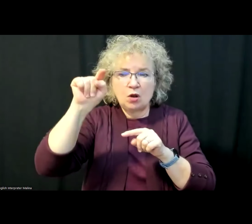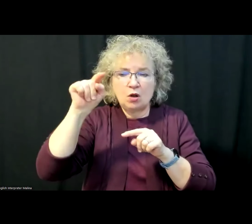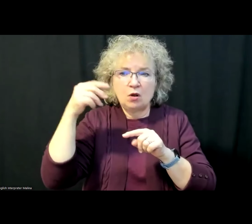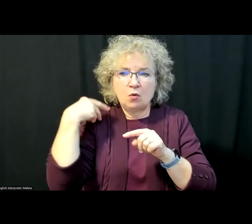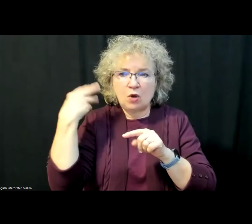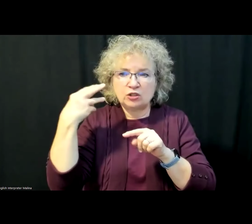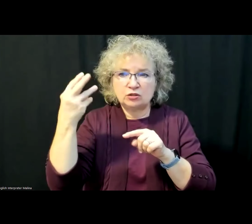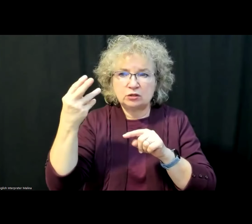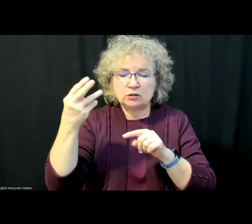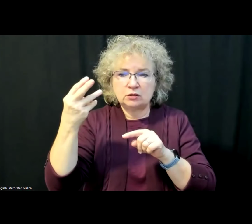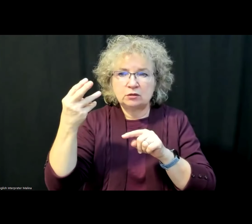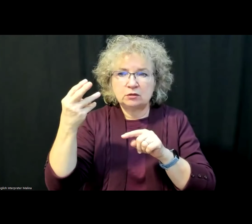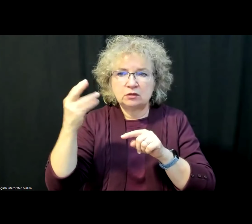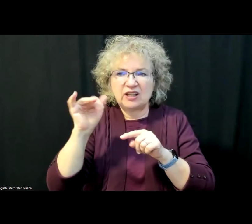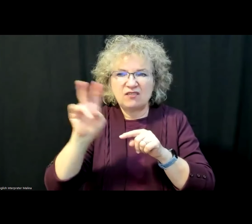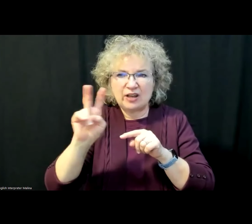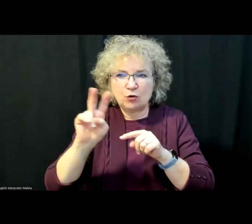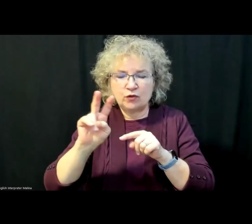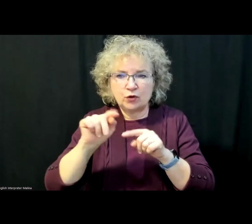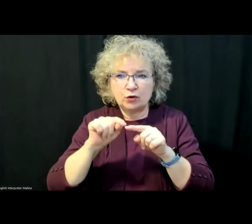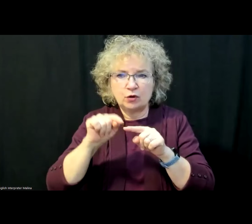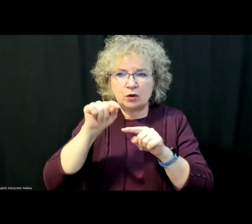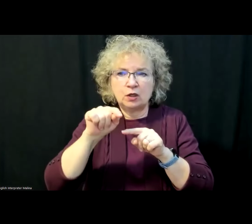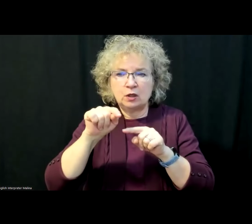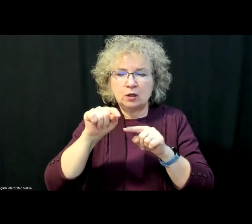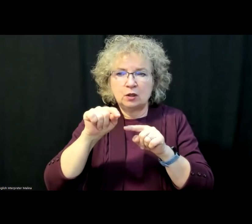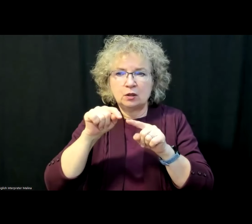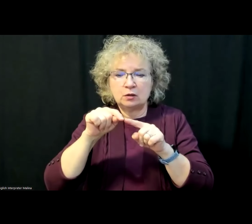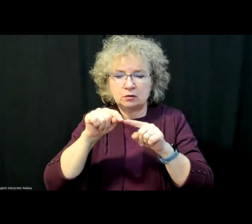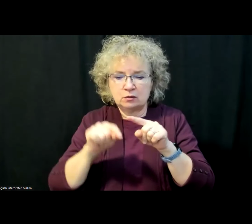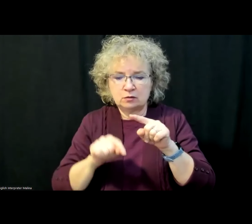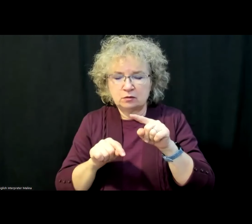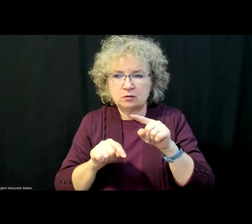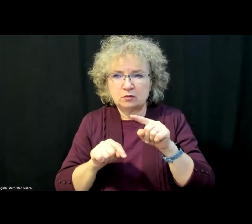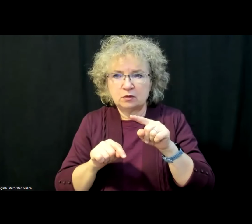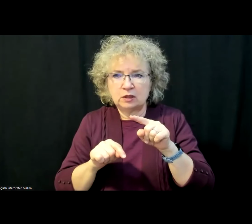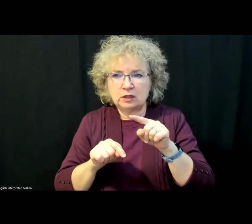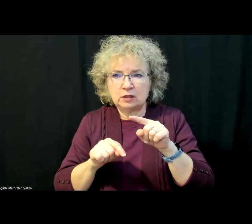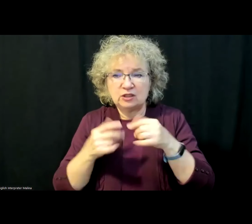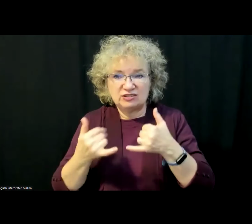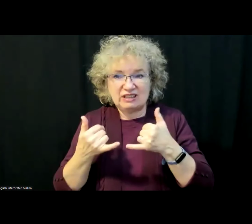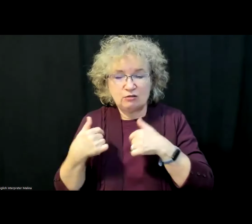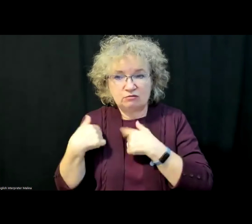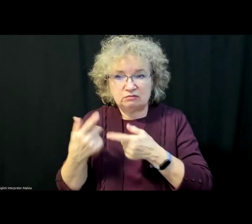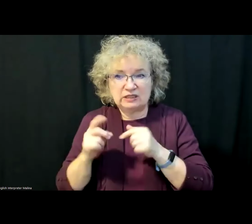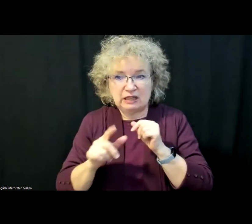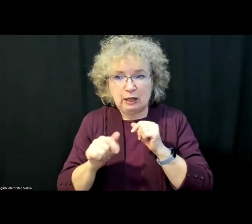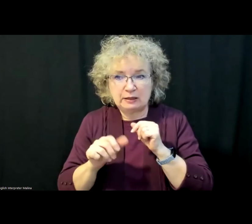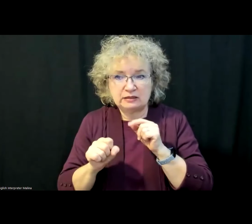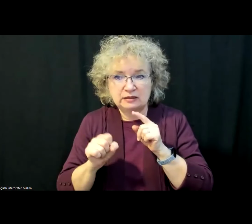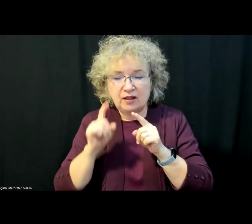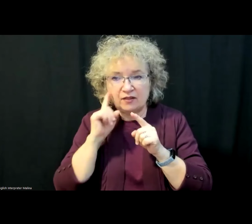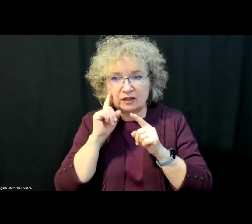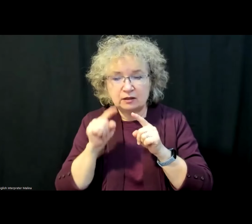Washington, like, um, Vancouver. And then we go as far south. I know so far as Dallas, I think